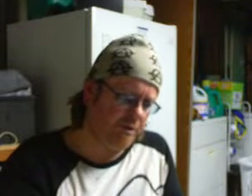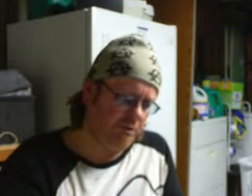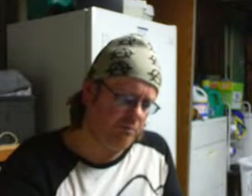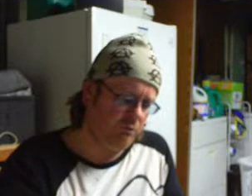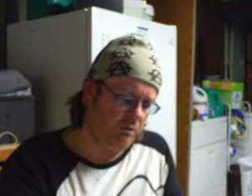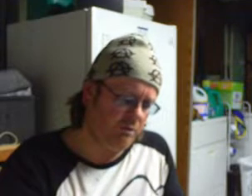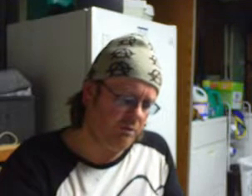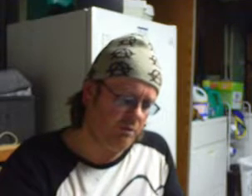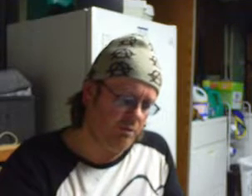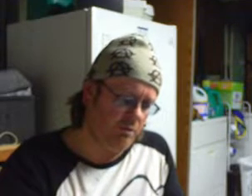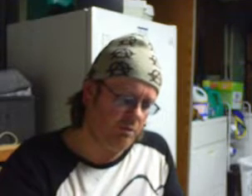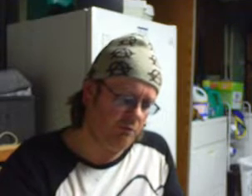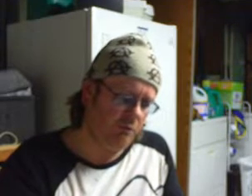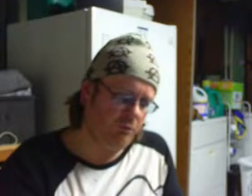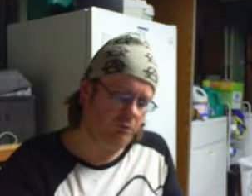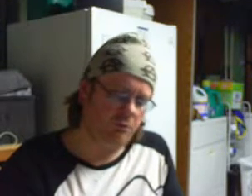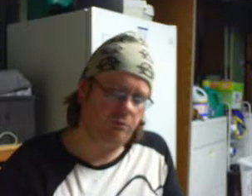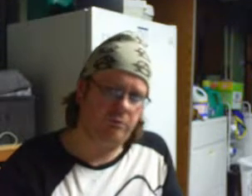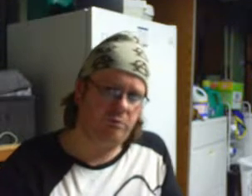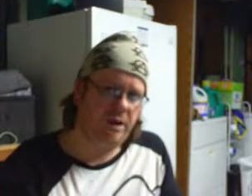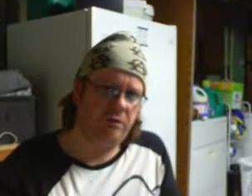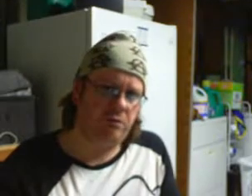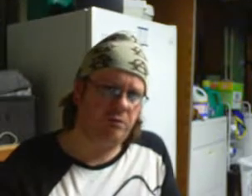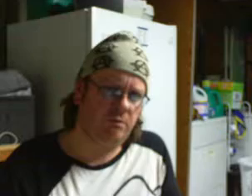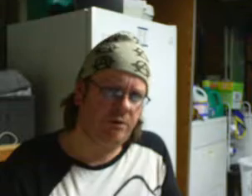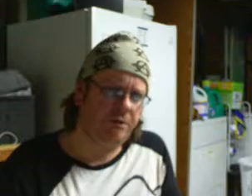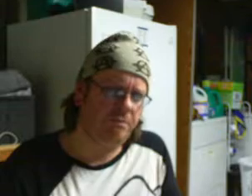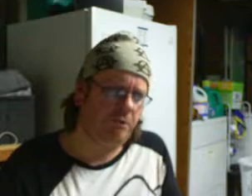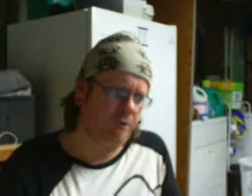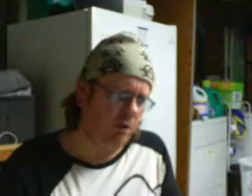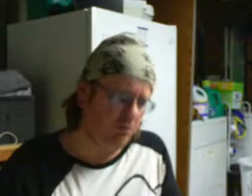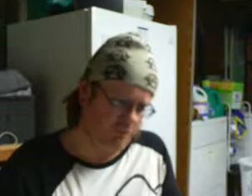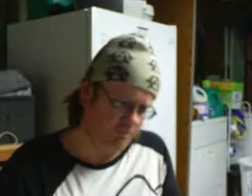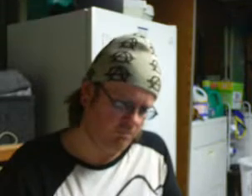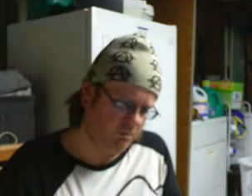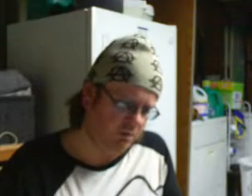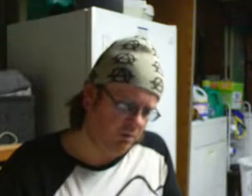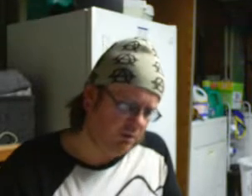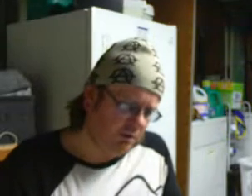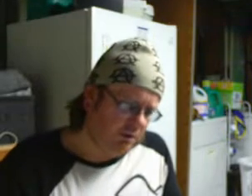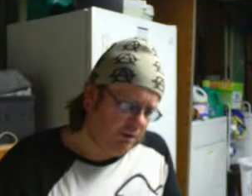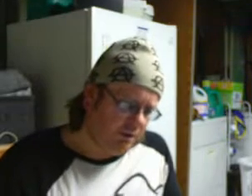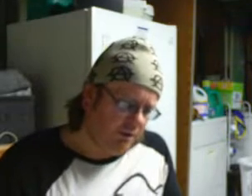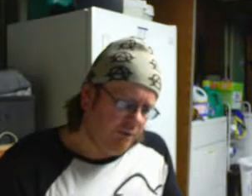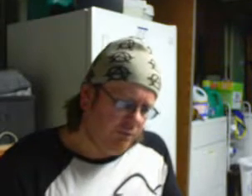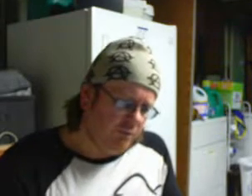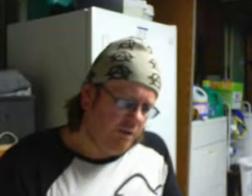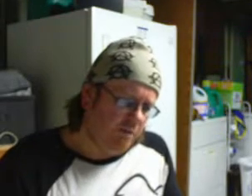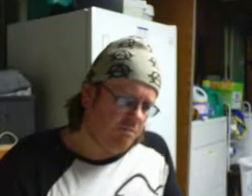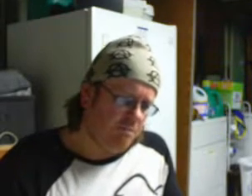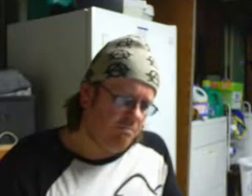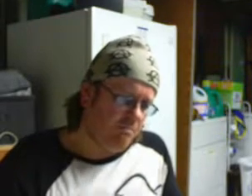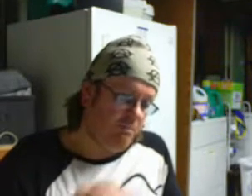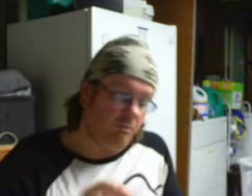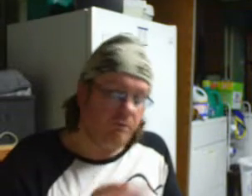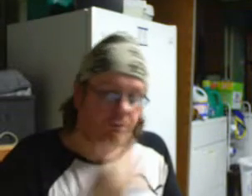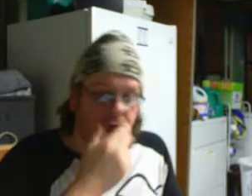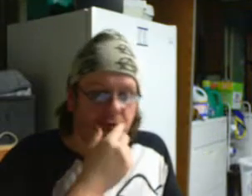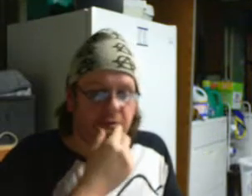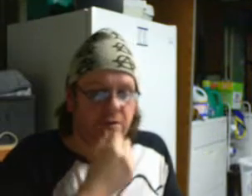him, or that there was no soldiers that would actually kill him on the altar. And so Solomon, one of the first things he does